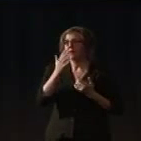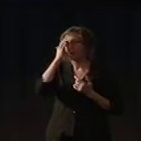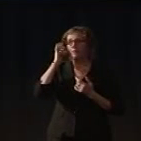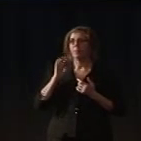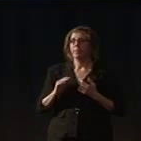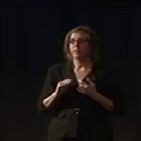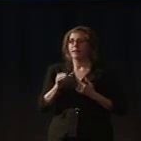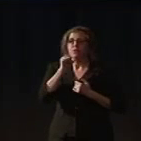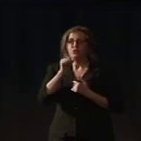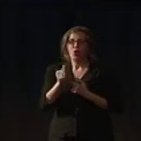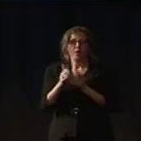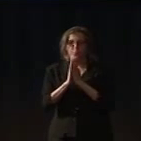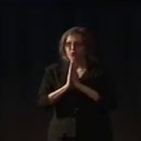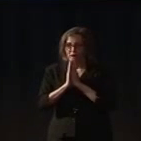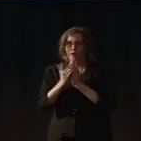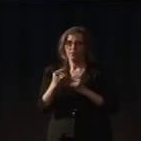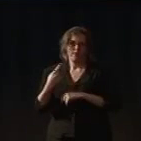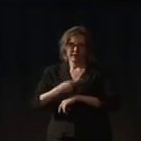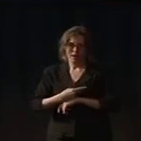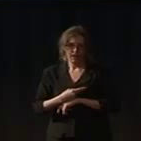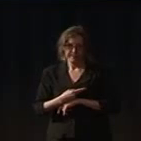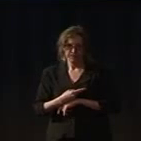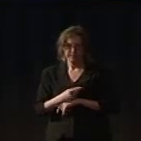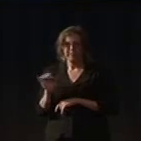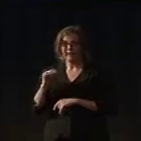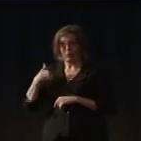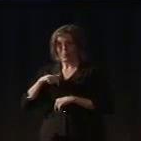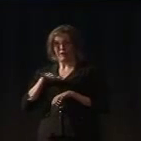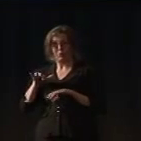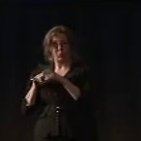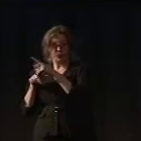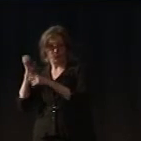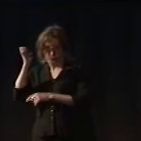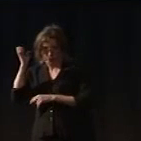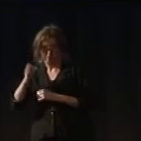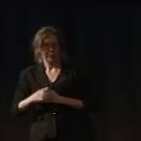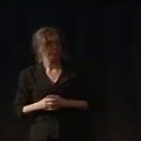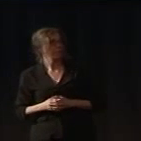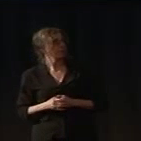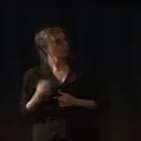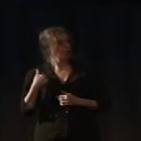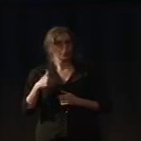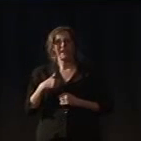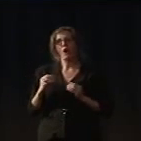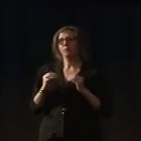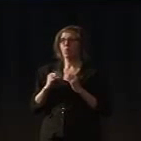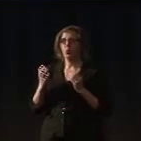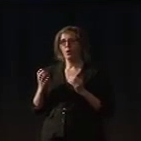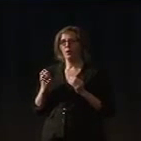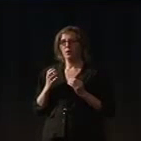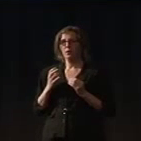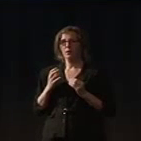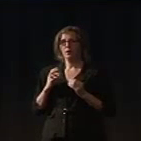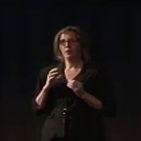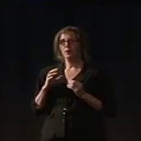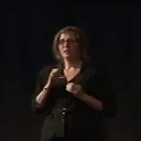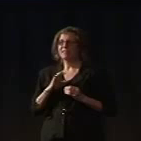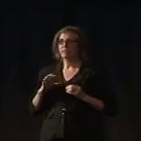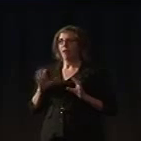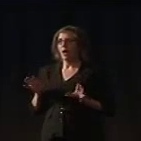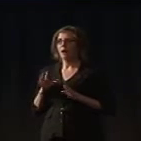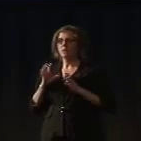the prayer of a day like we do in Europe, where we are more civilized as far as graphic novel is